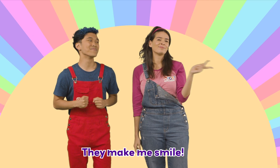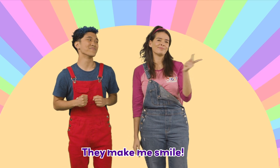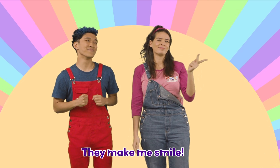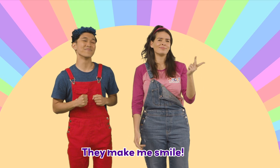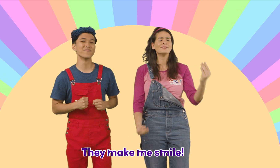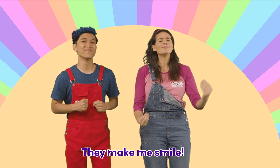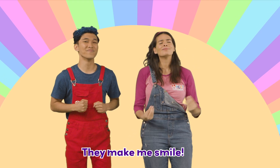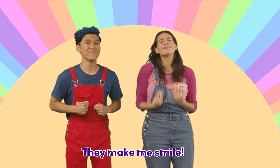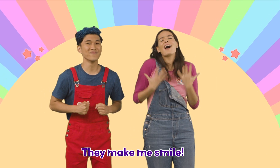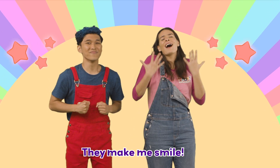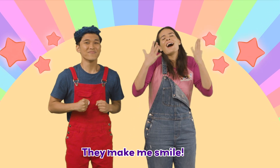They make me smile.